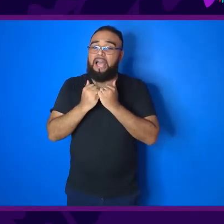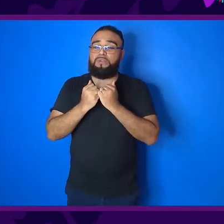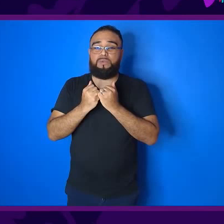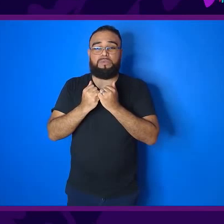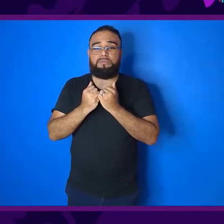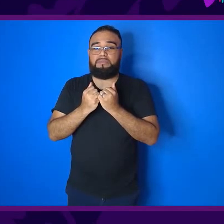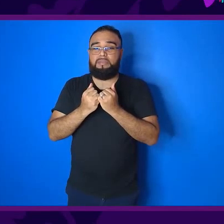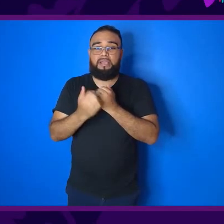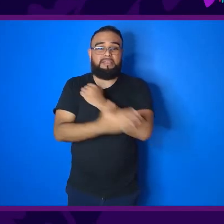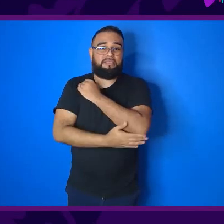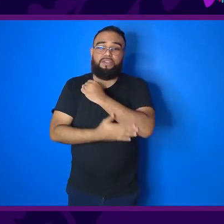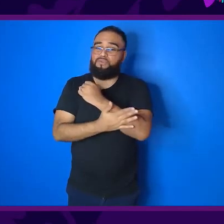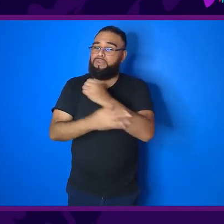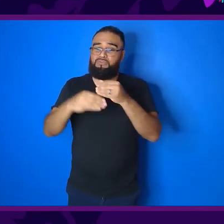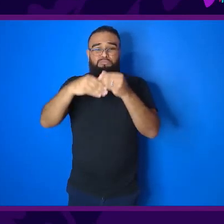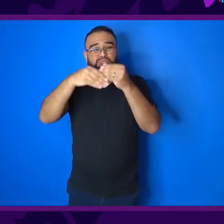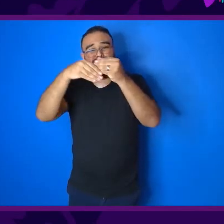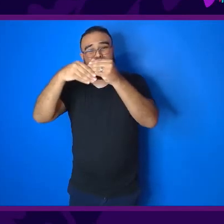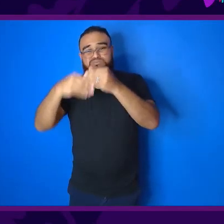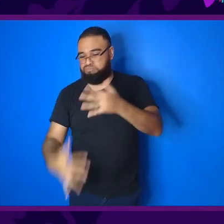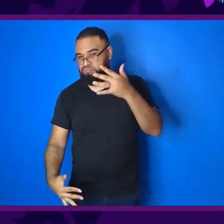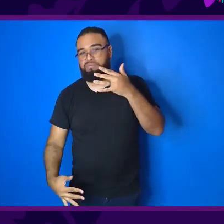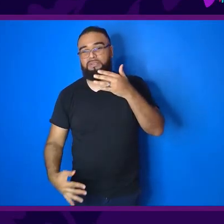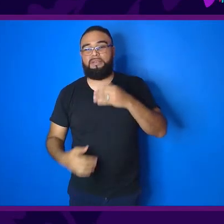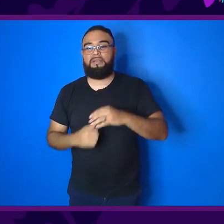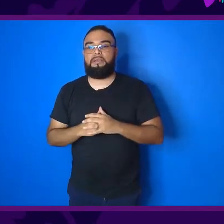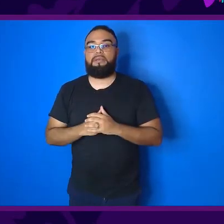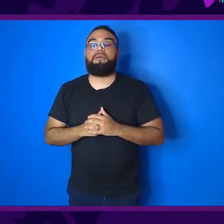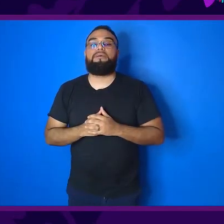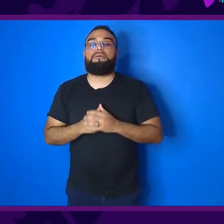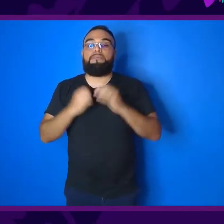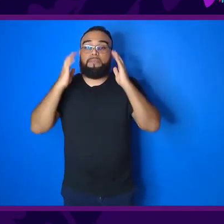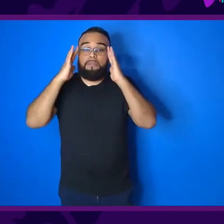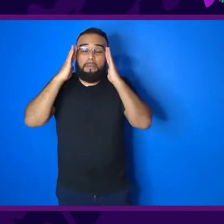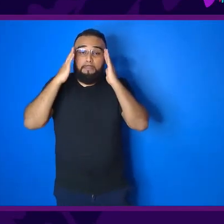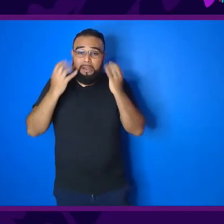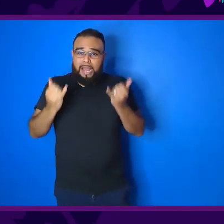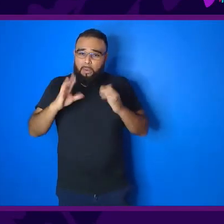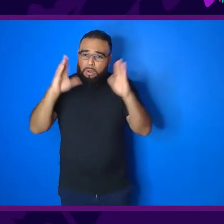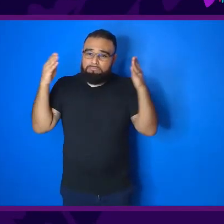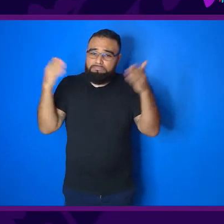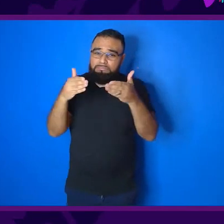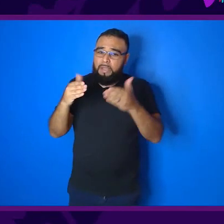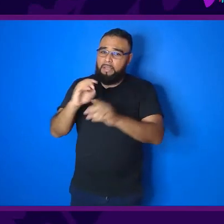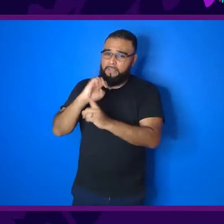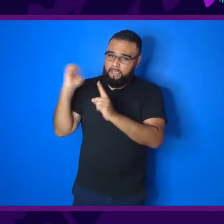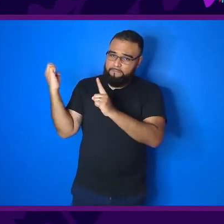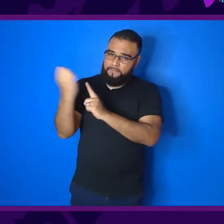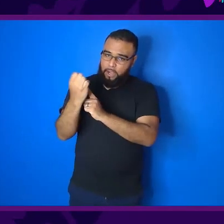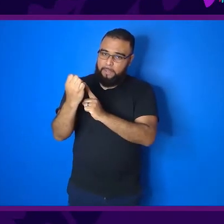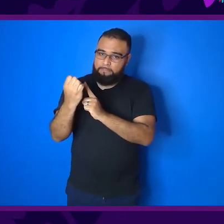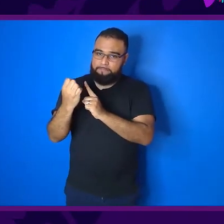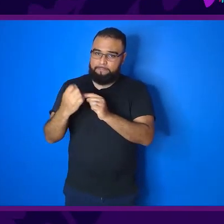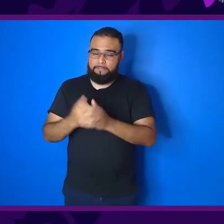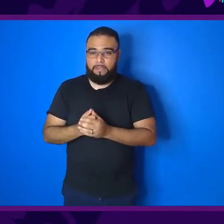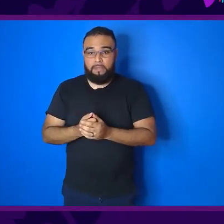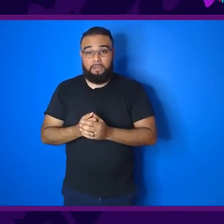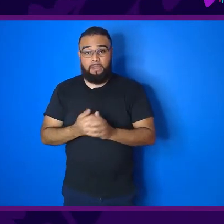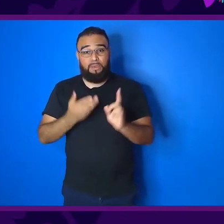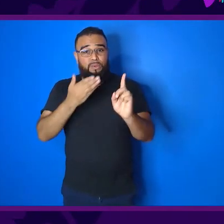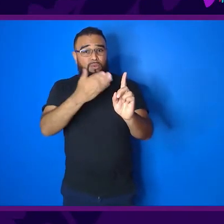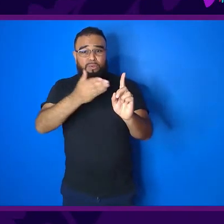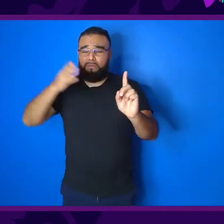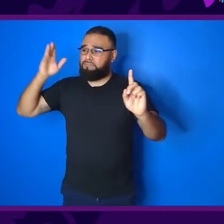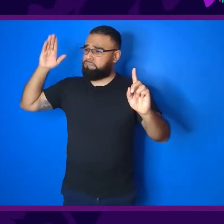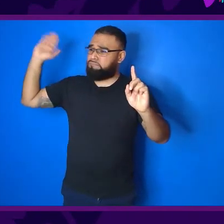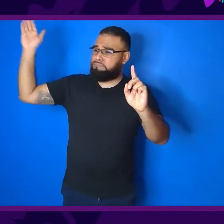repeat. But what I want to talk about is the environment. You have talked about environmental justice. You